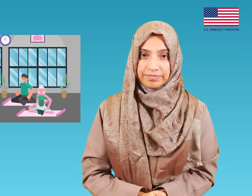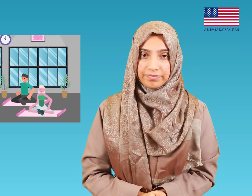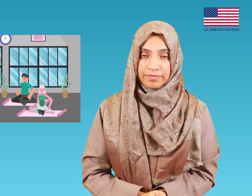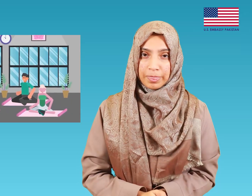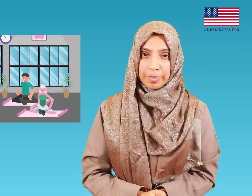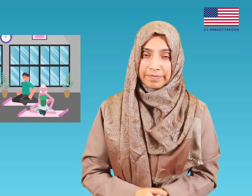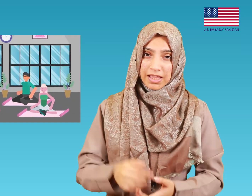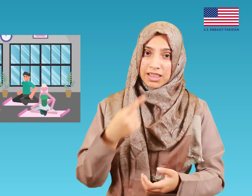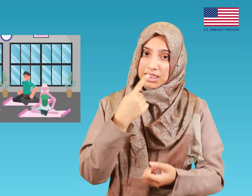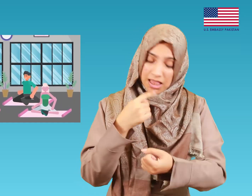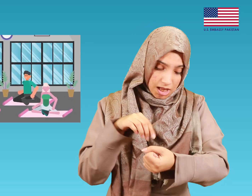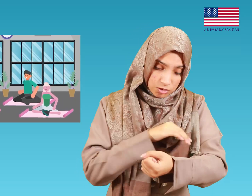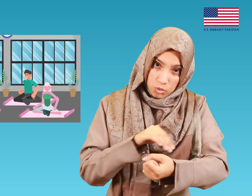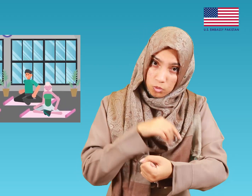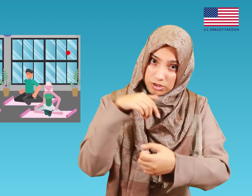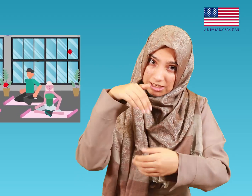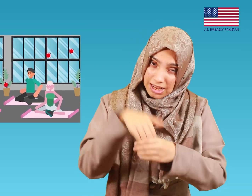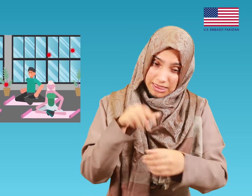Blood clots and blood vessels problems.